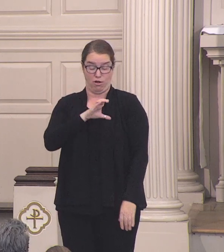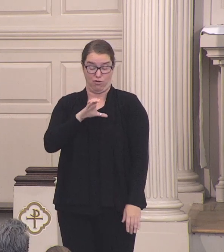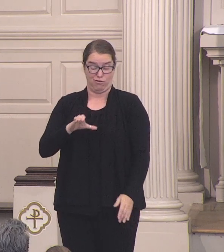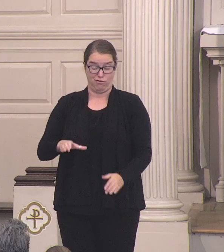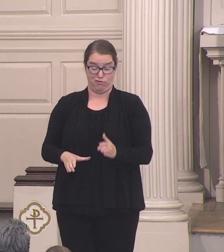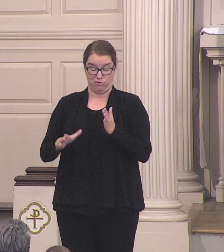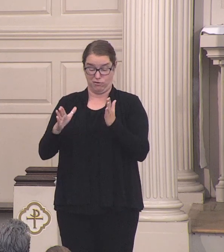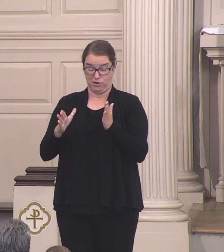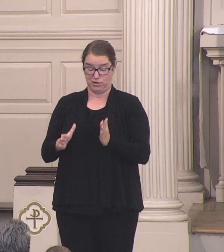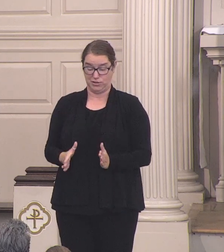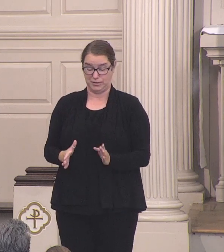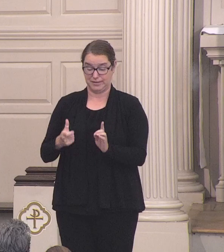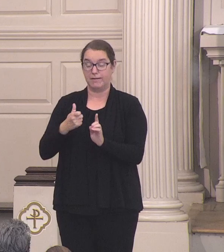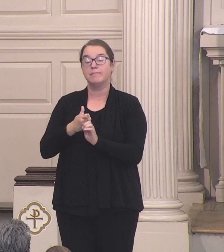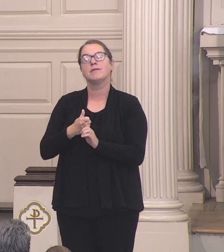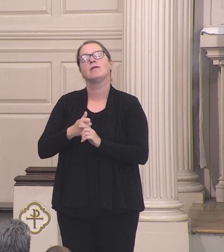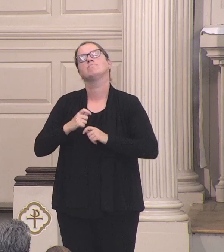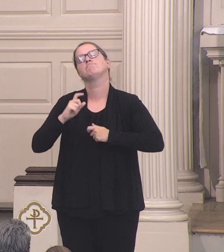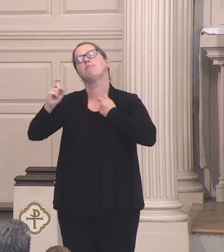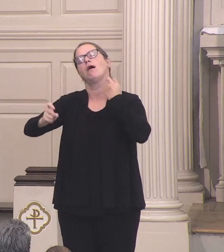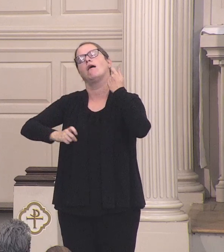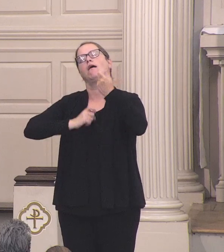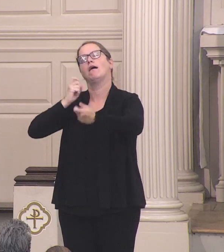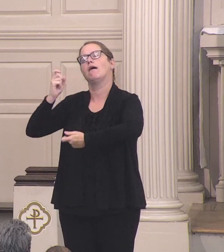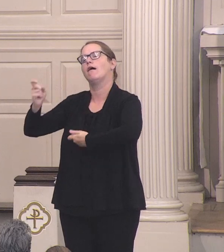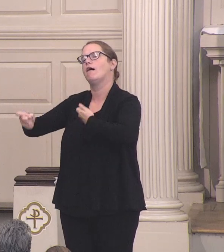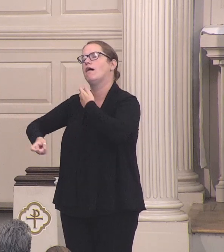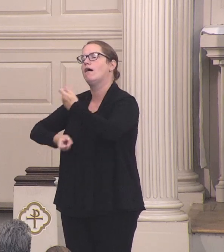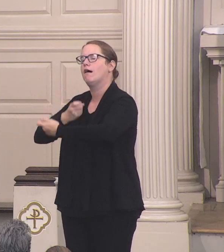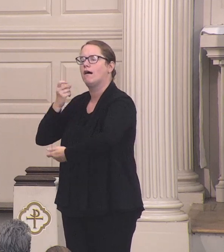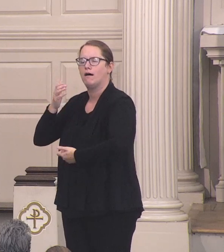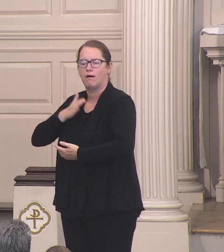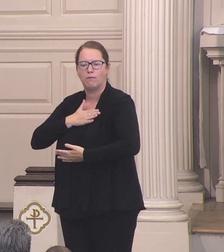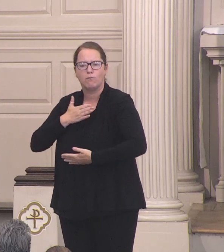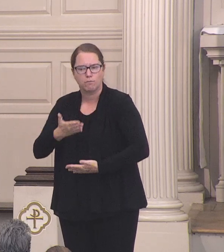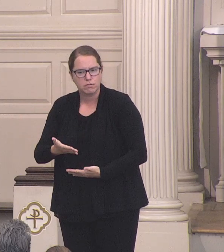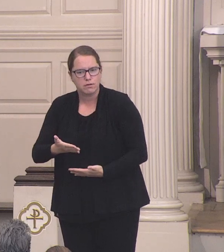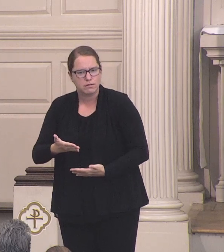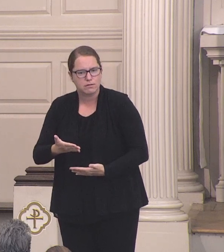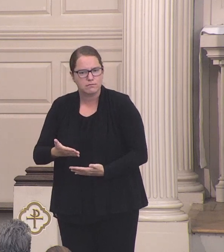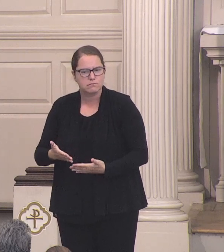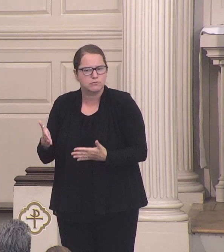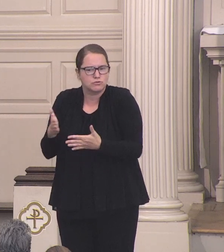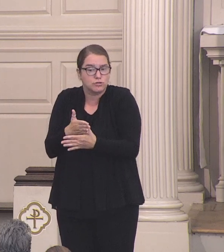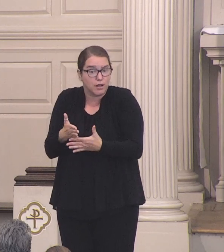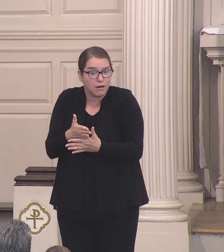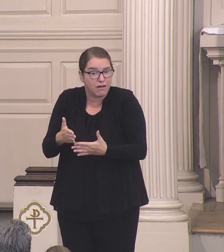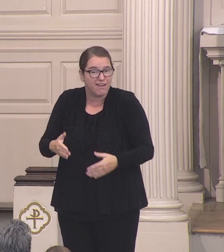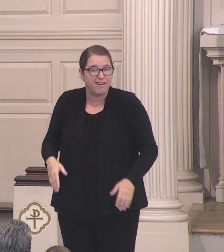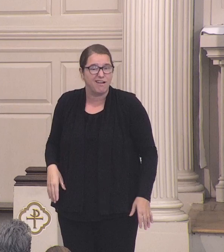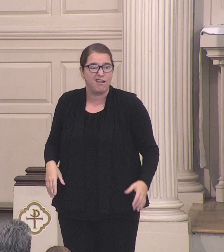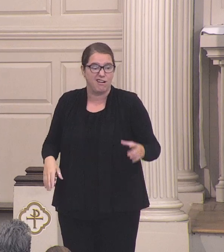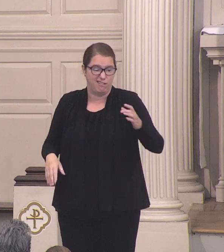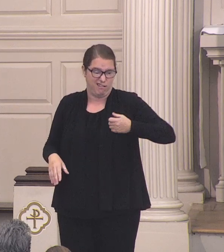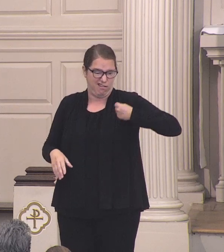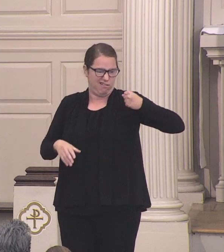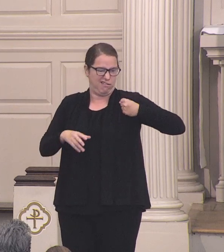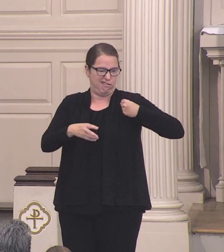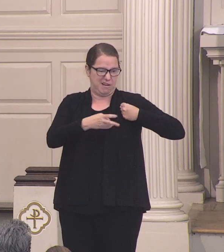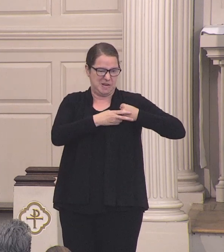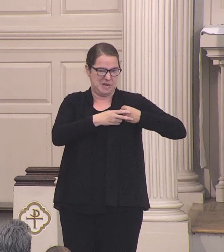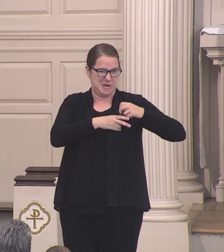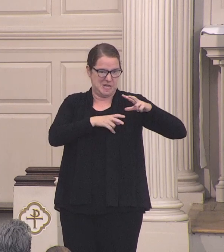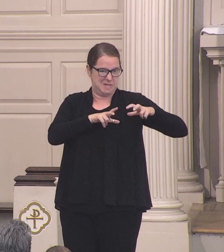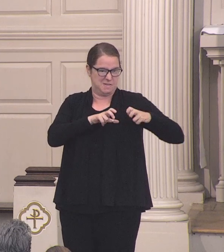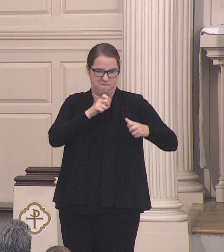never selfish. A Christian should be generous, reaching out with one's time, one's